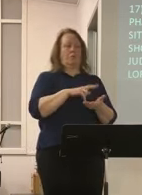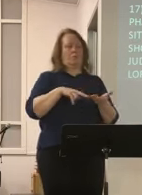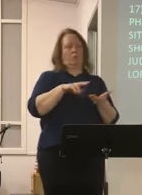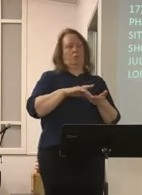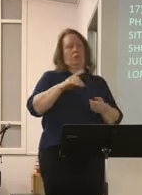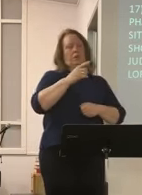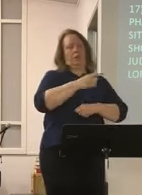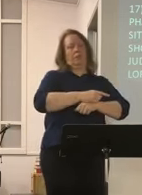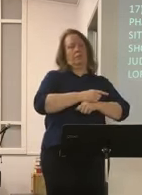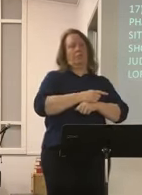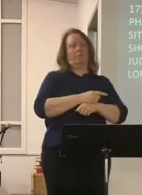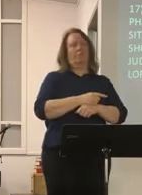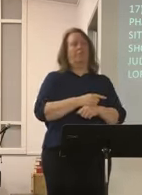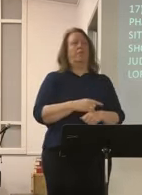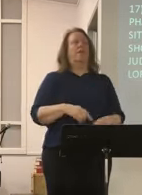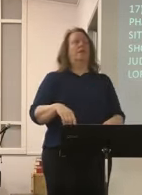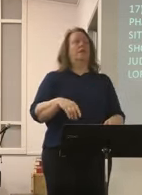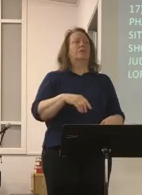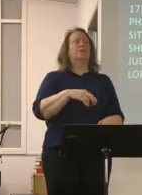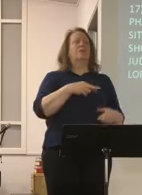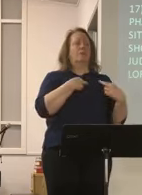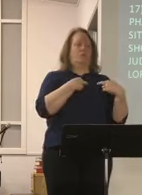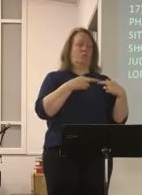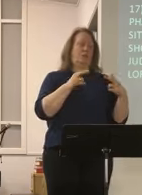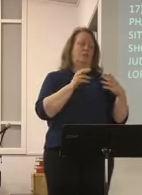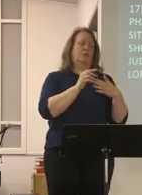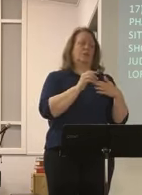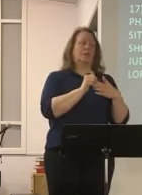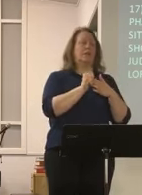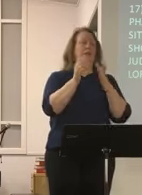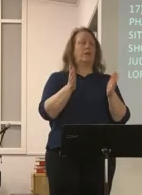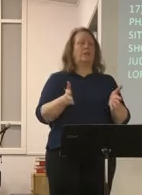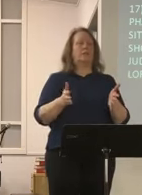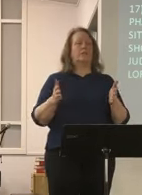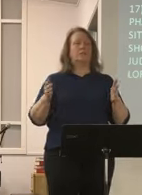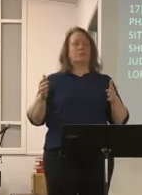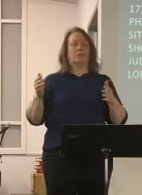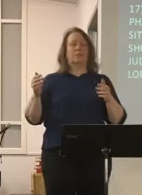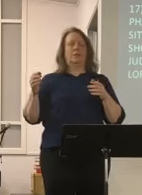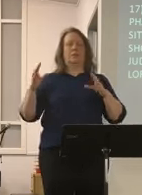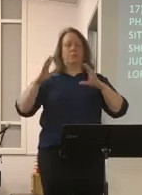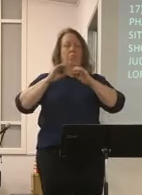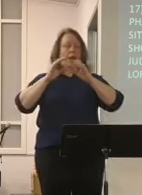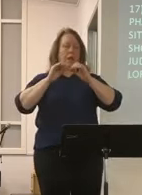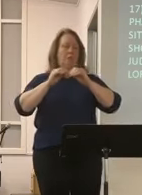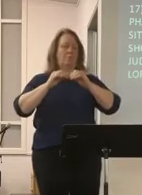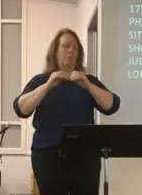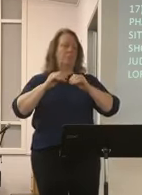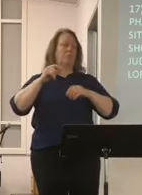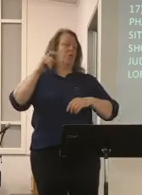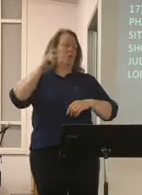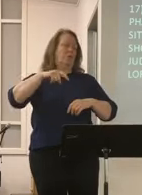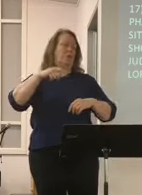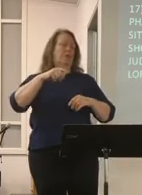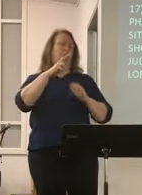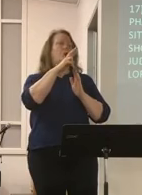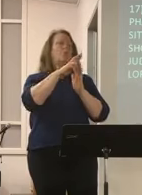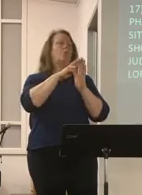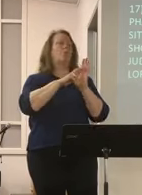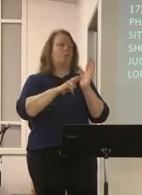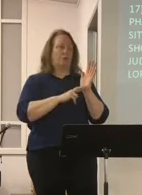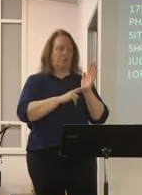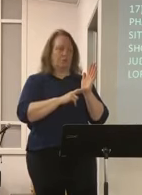the Pharisees, and started thinking, all right, what does this mean, the rabbis? And they said, well, we need to put rules together. And so they